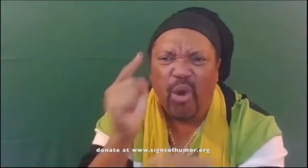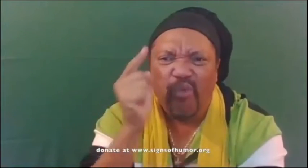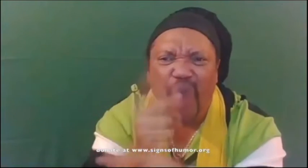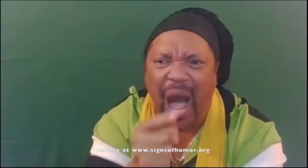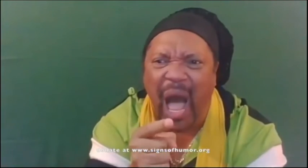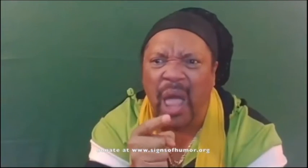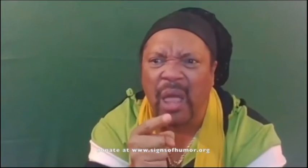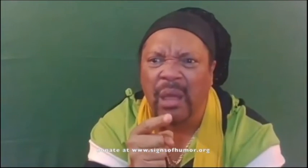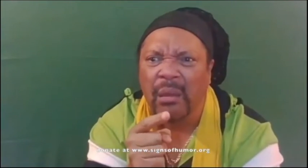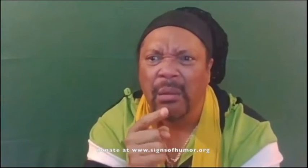Right?